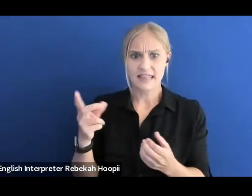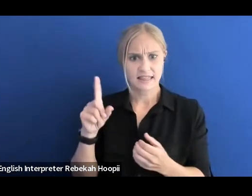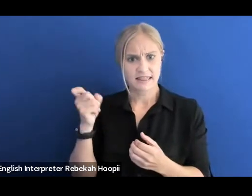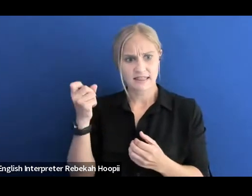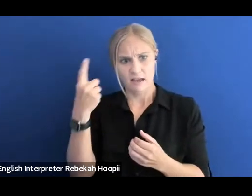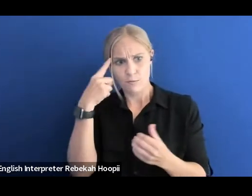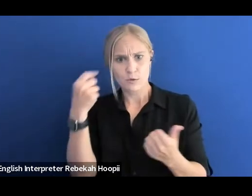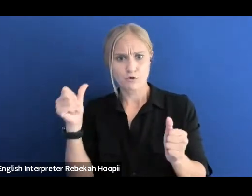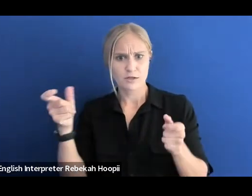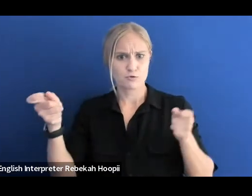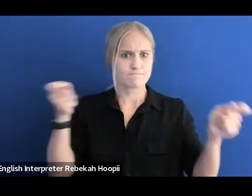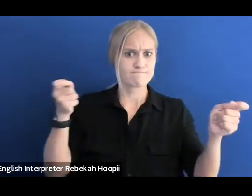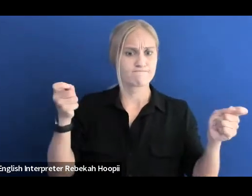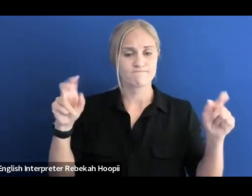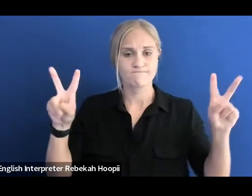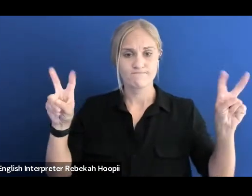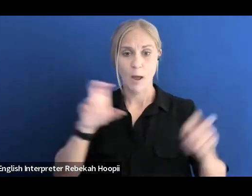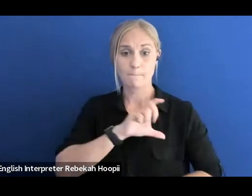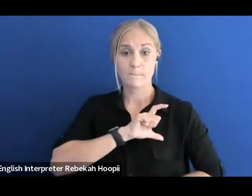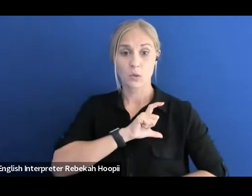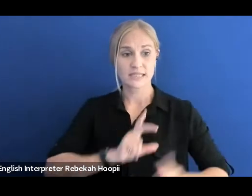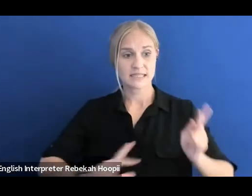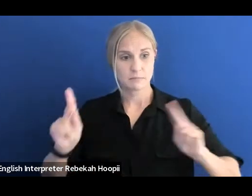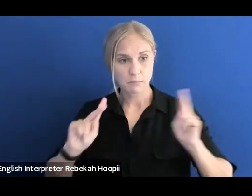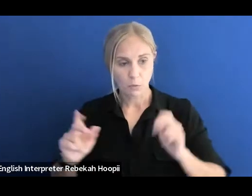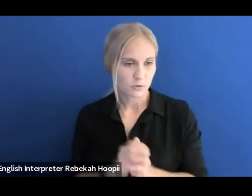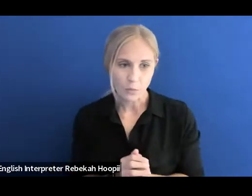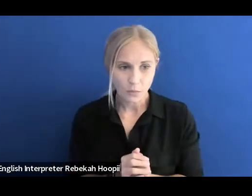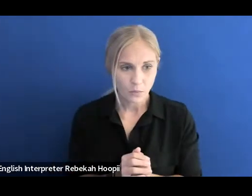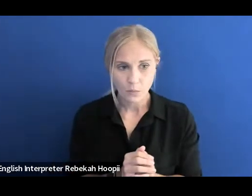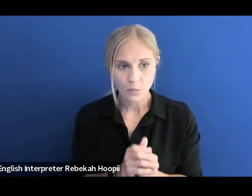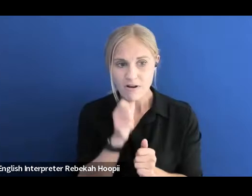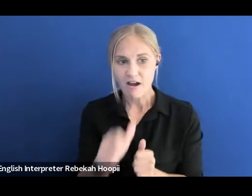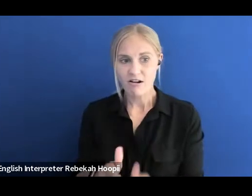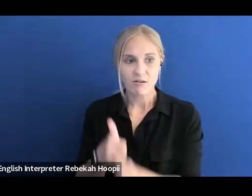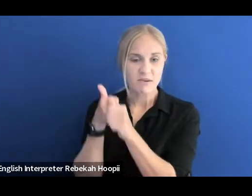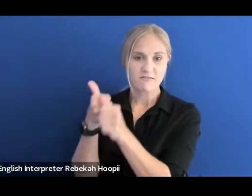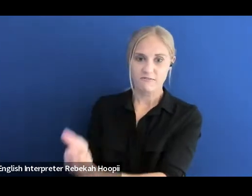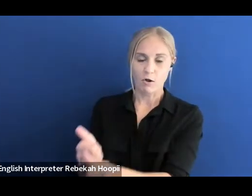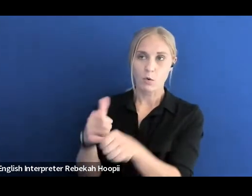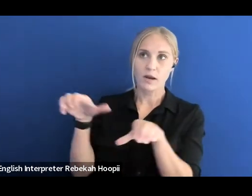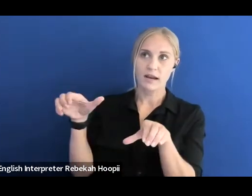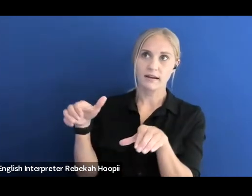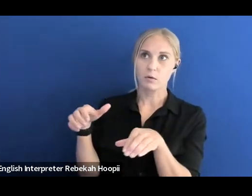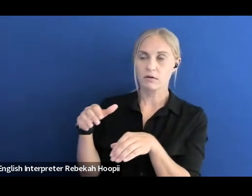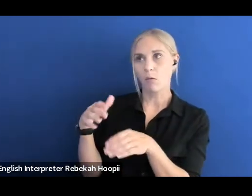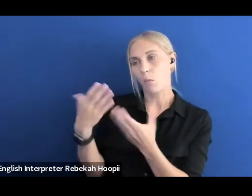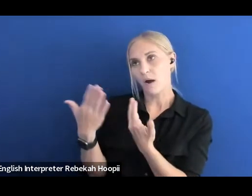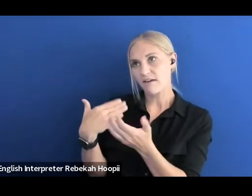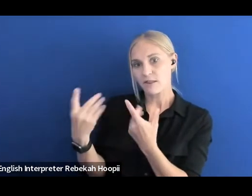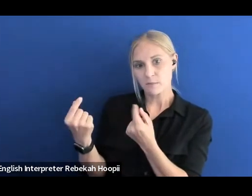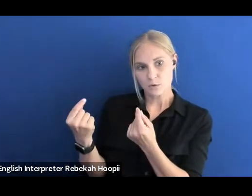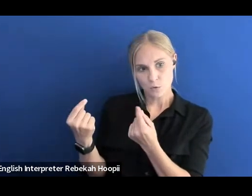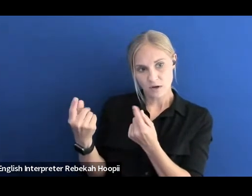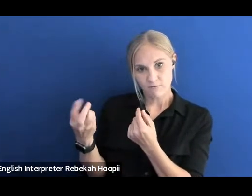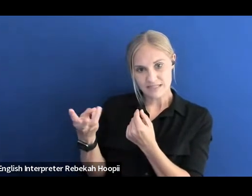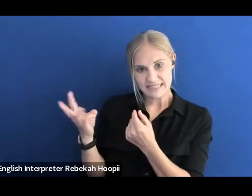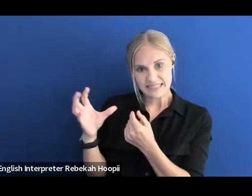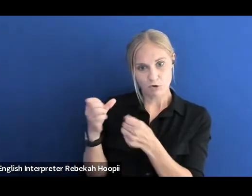sickness. They're not gonna go and follow what they've been doing for the past 1600 years of just